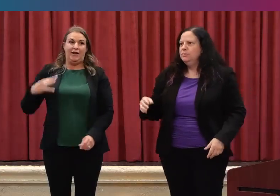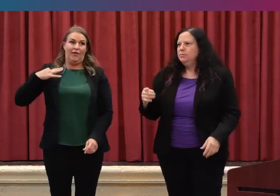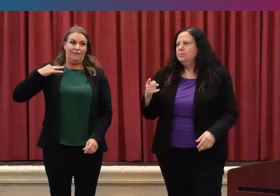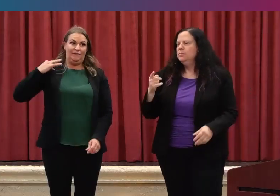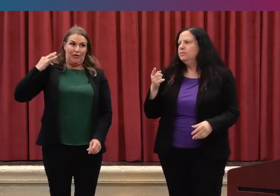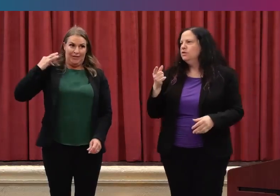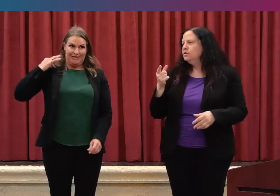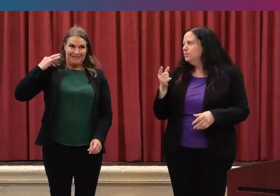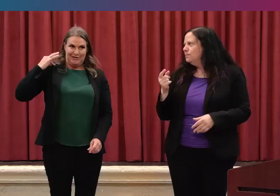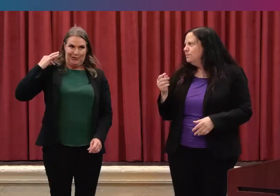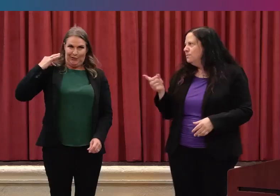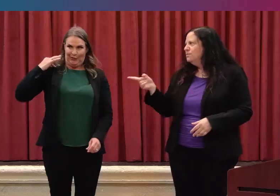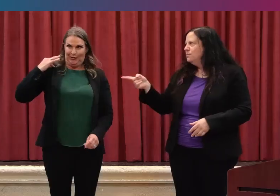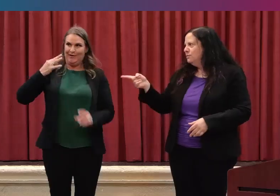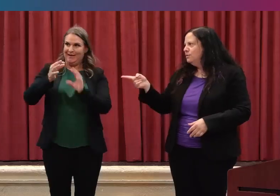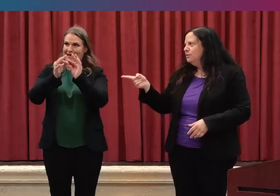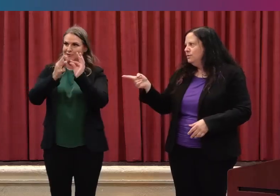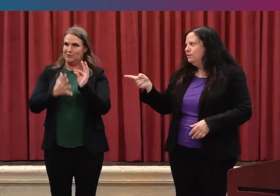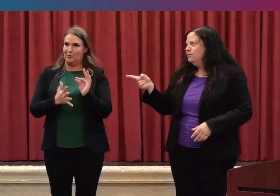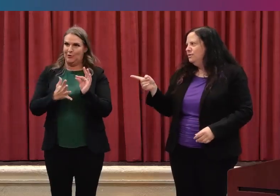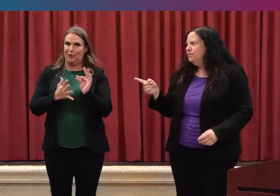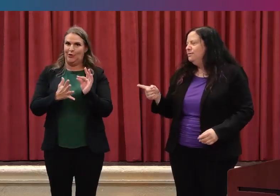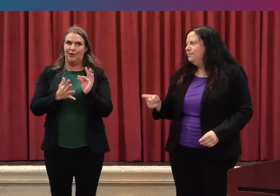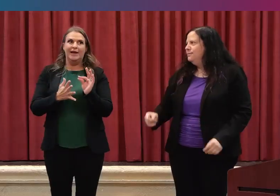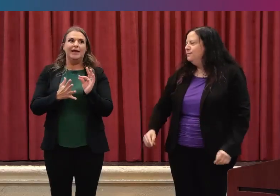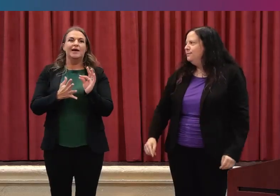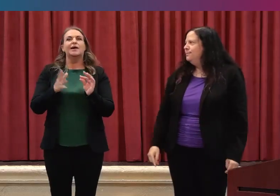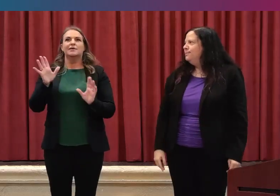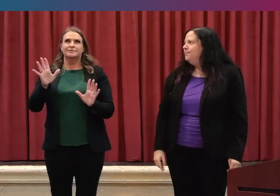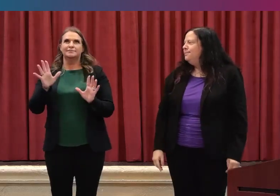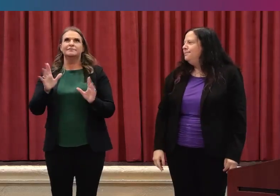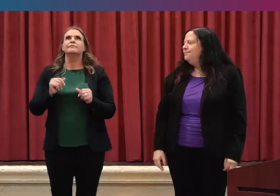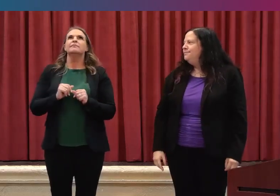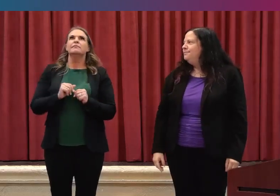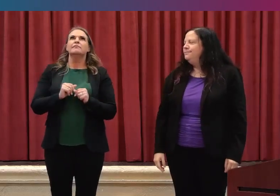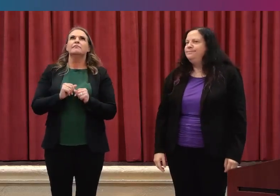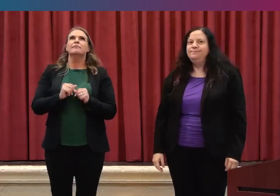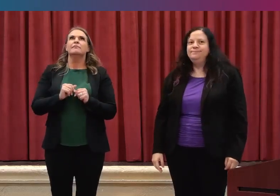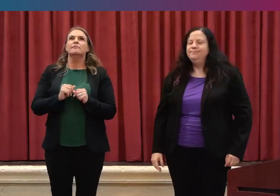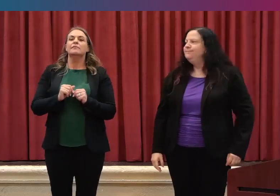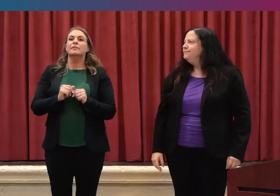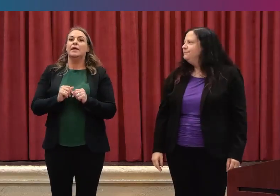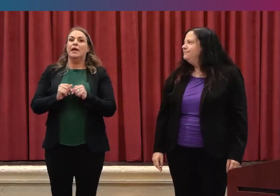situations? You're talking about a volunteer interpreting situation.